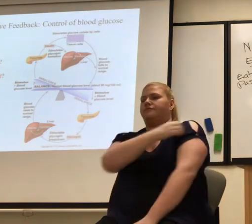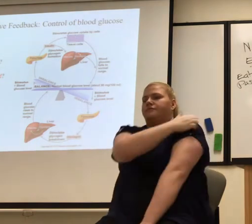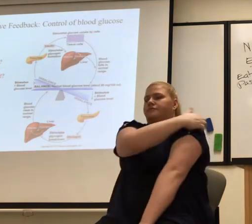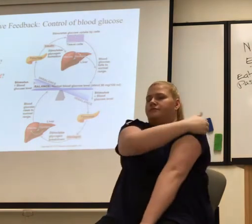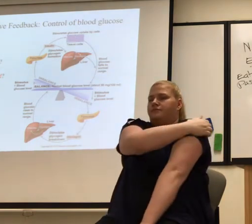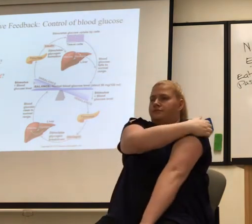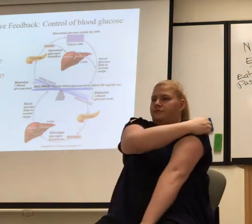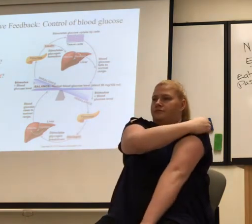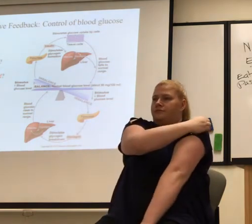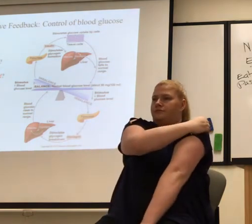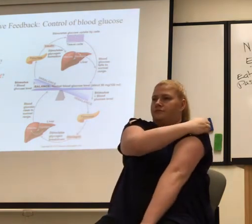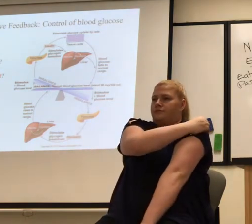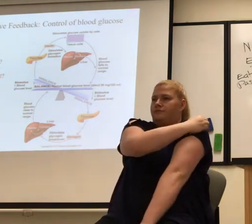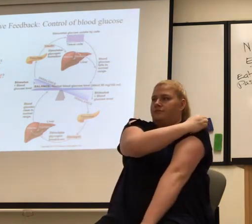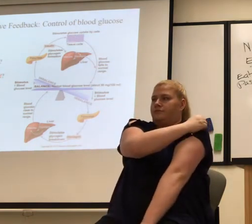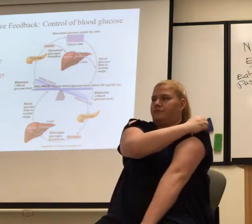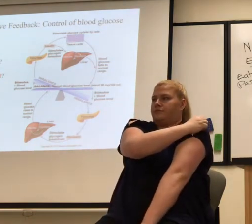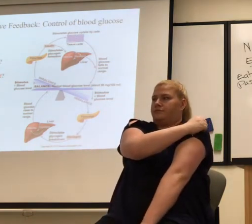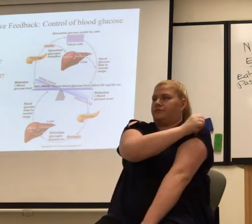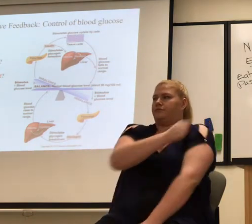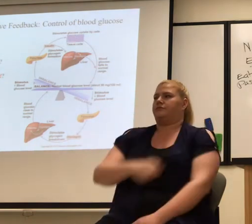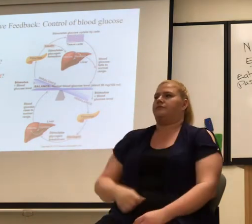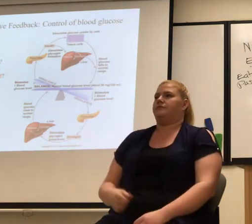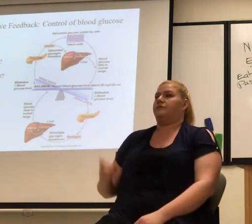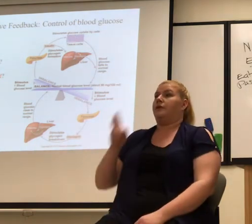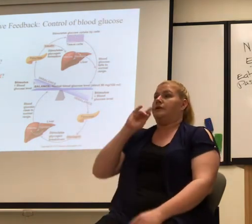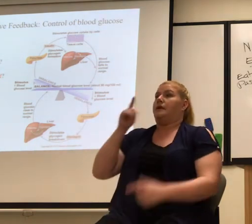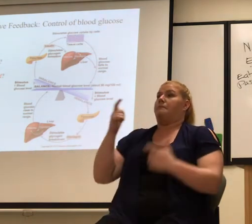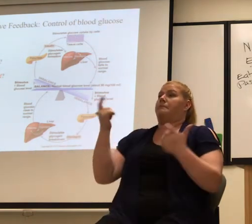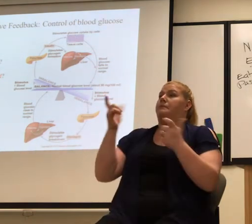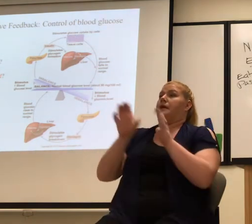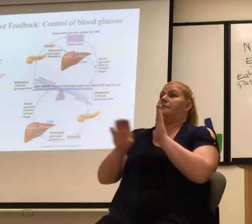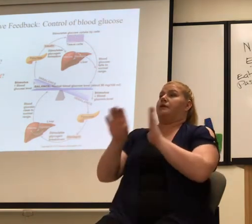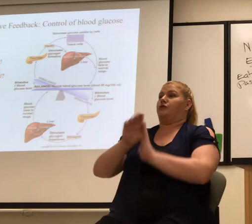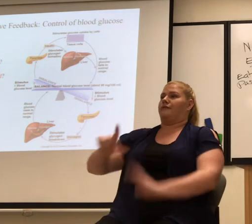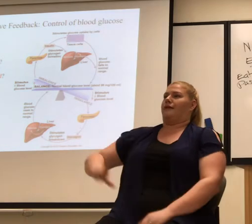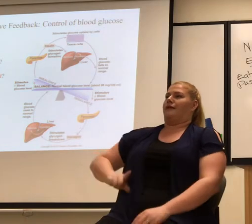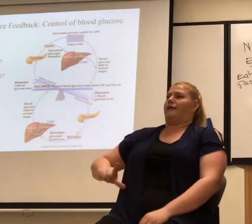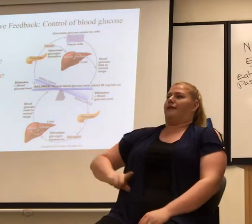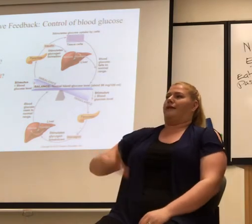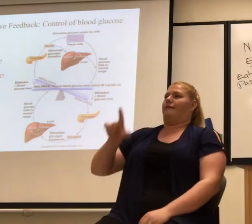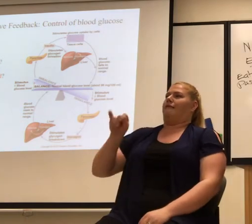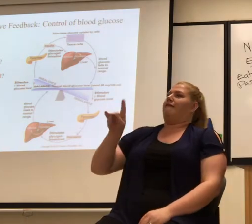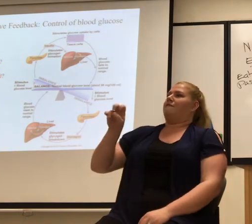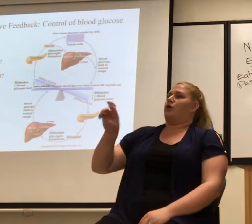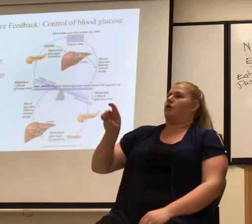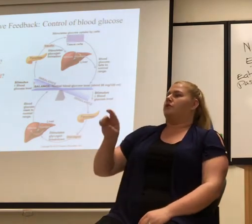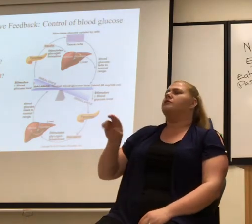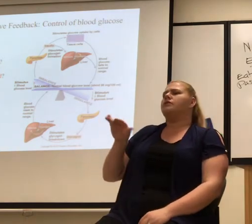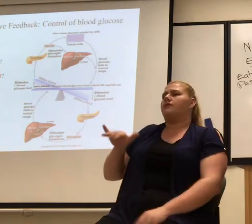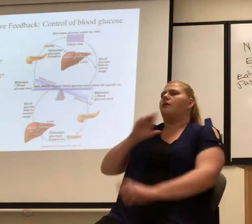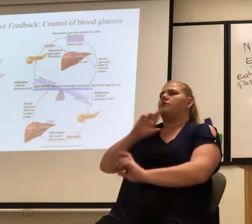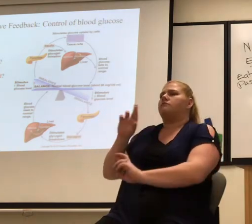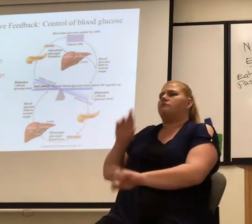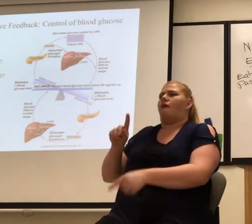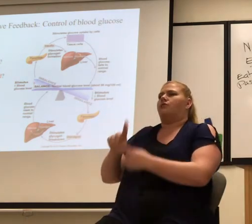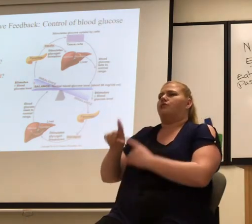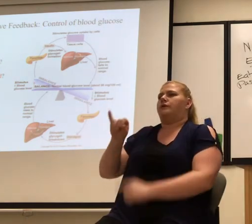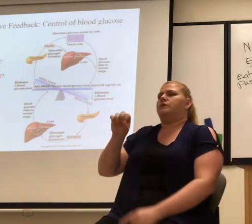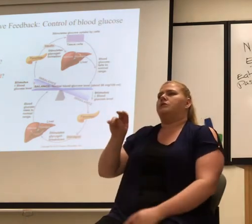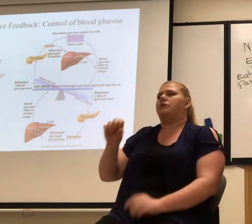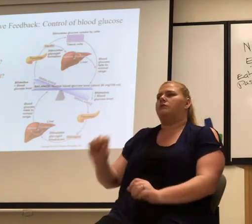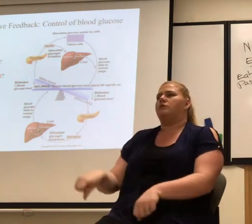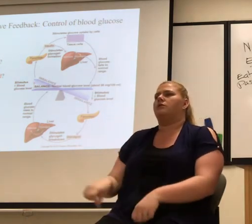And they put a big picture of the liver. Yeah, okay, those things can respond to insulin. So let's, let me